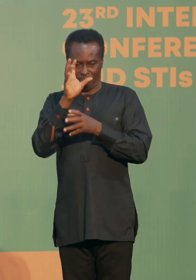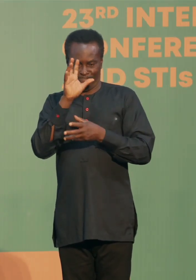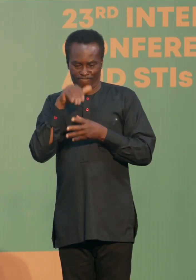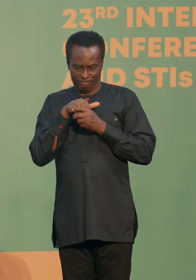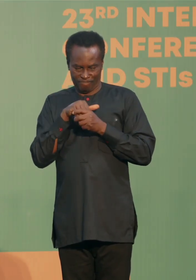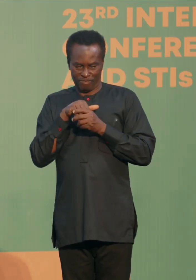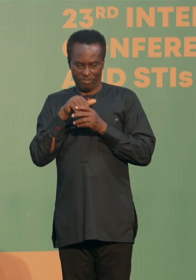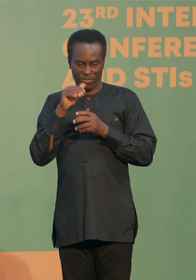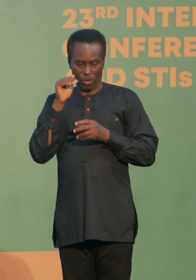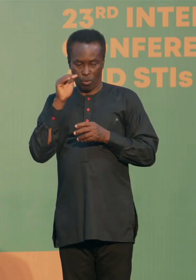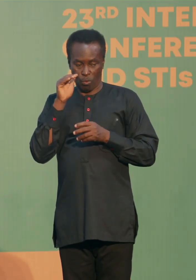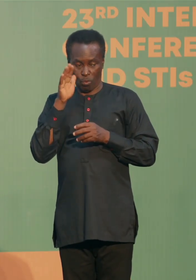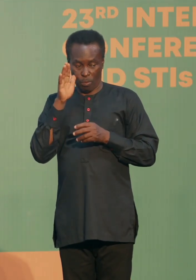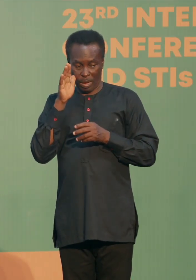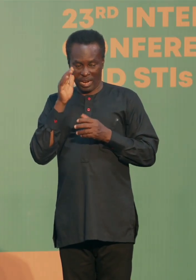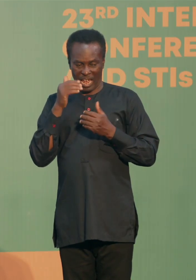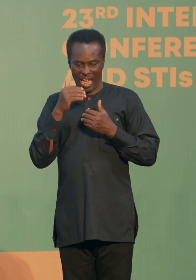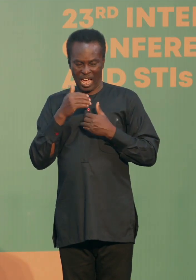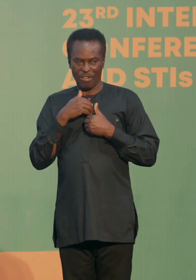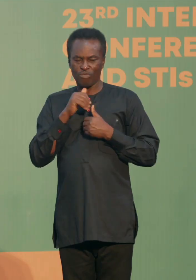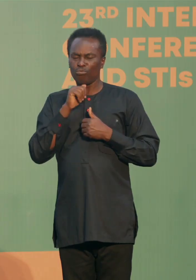woman with a very abnormal